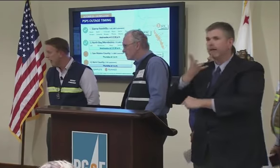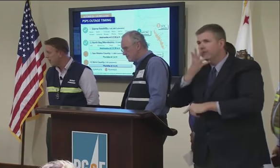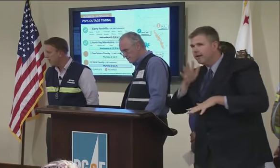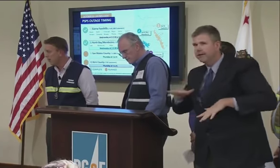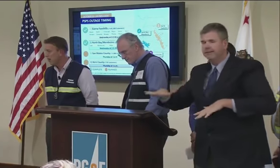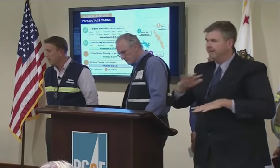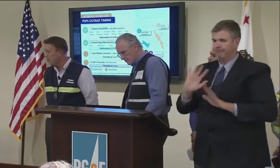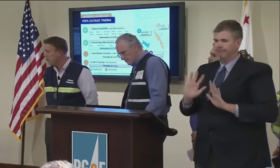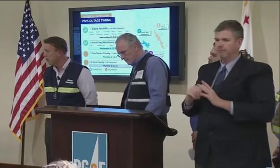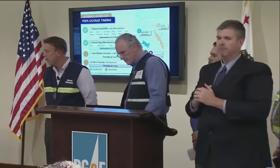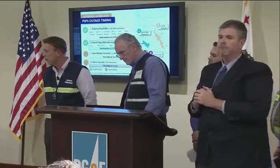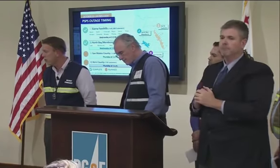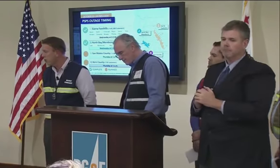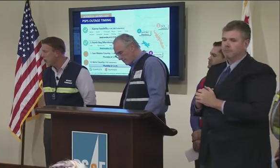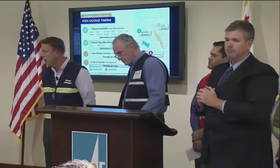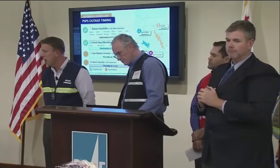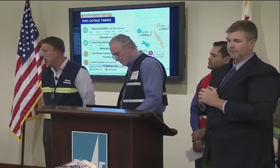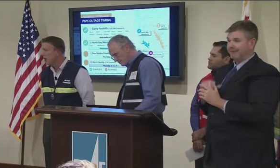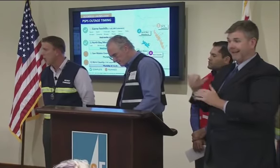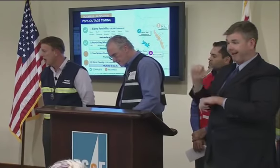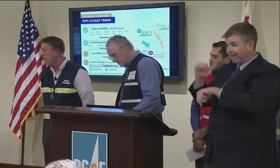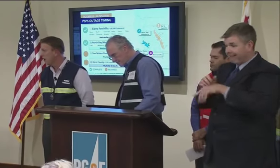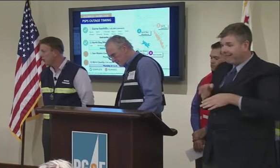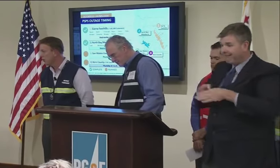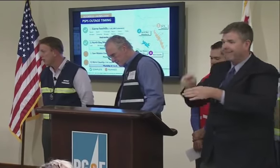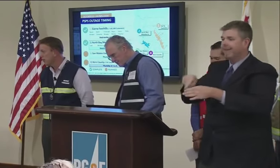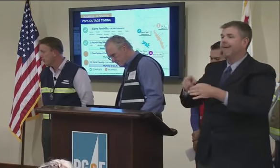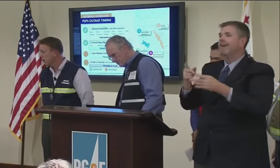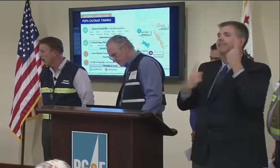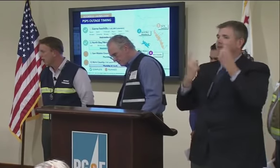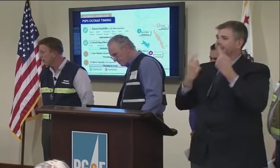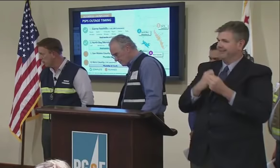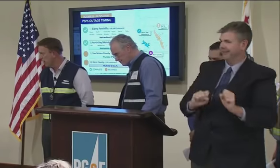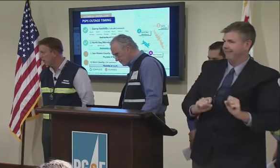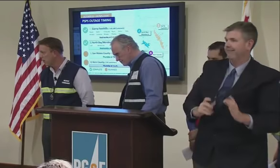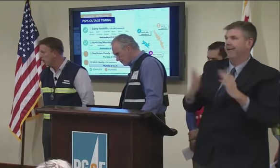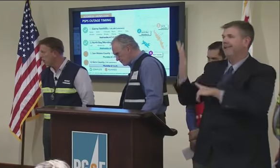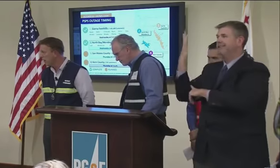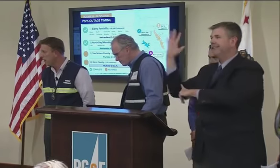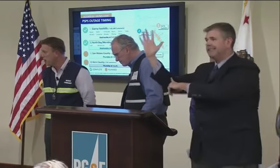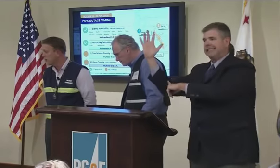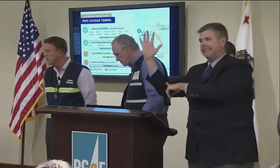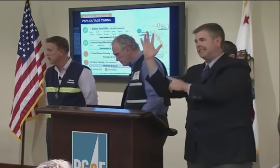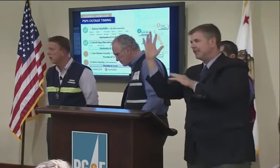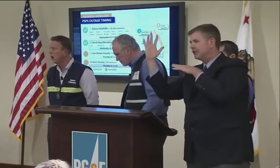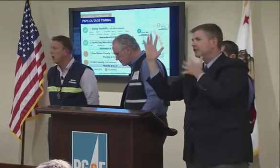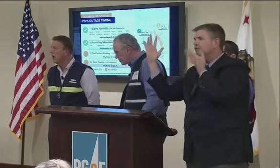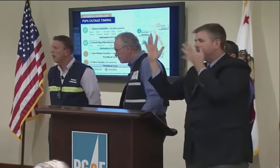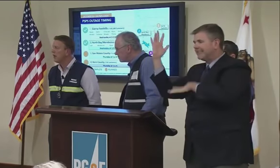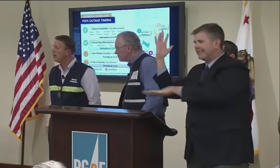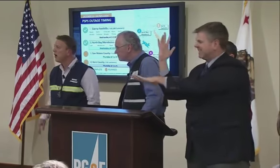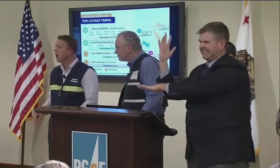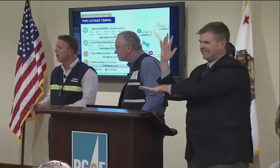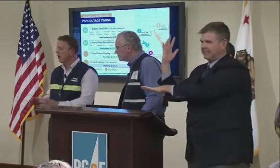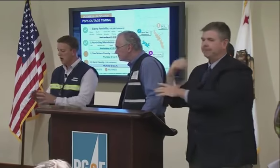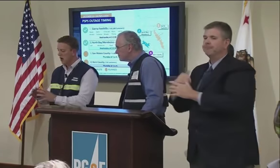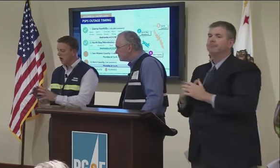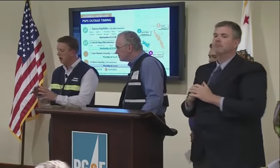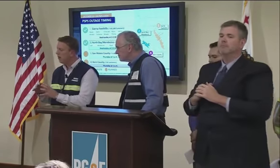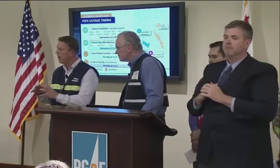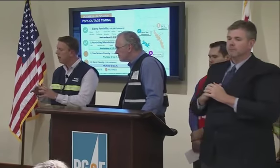transmission assets that traverse through rough country, you know, very heavily wooded country. So the